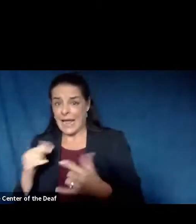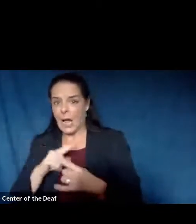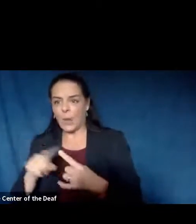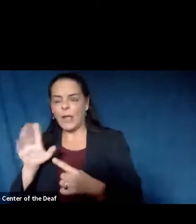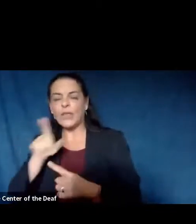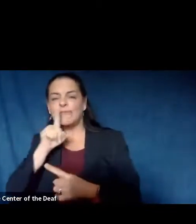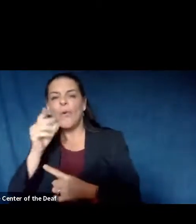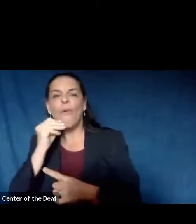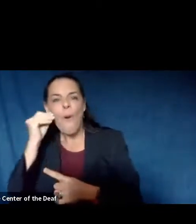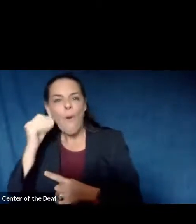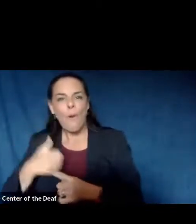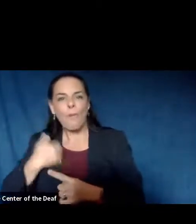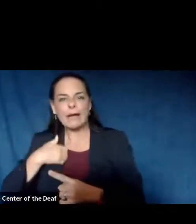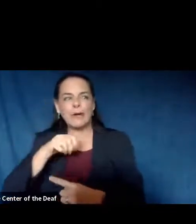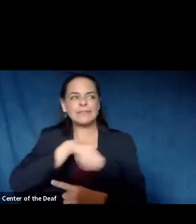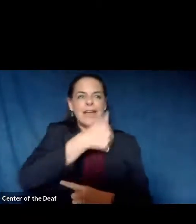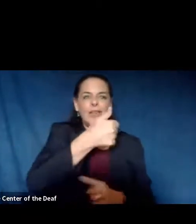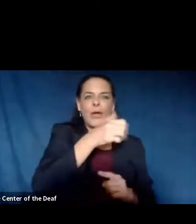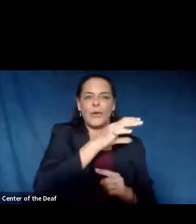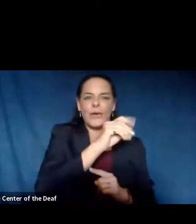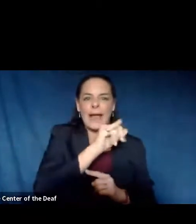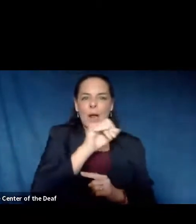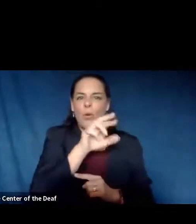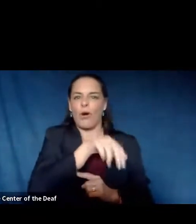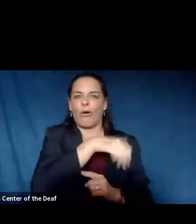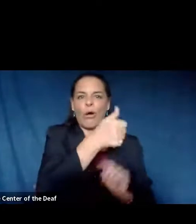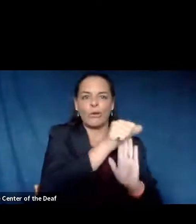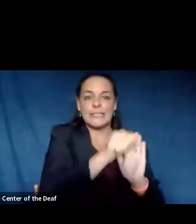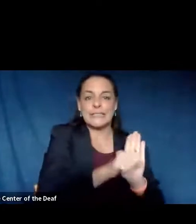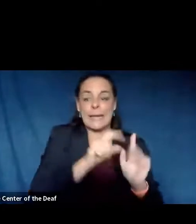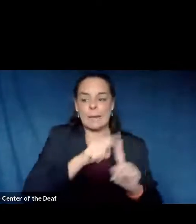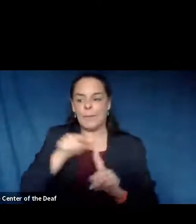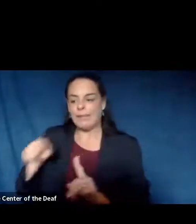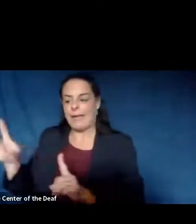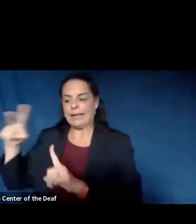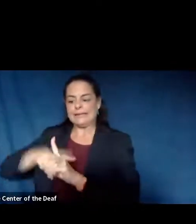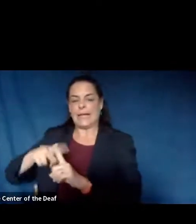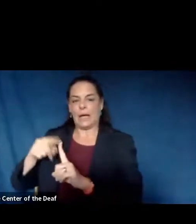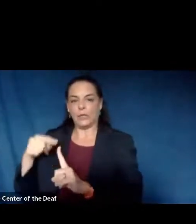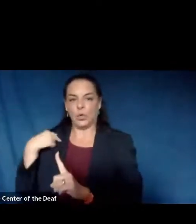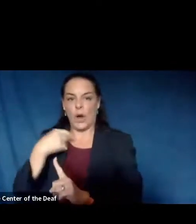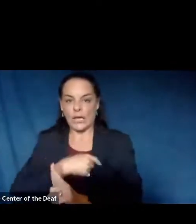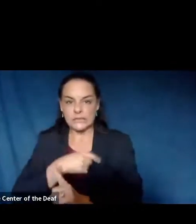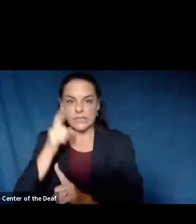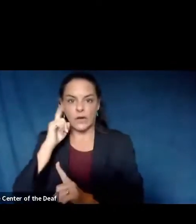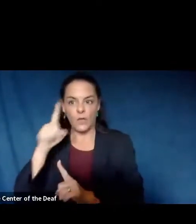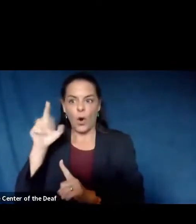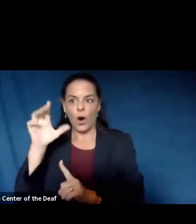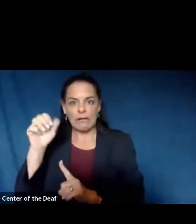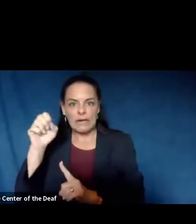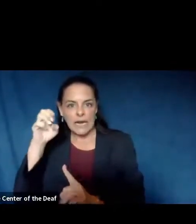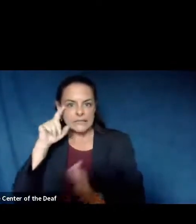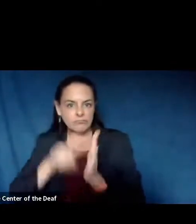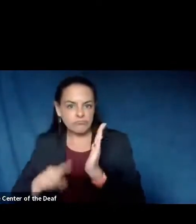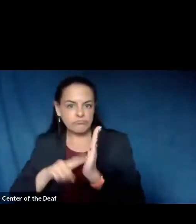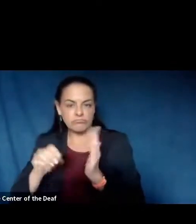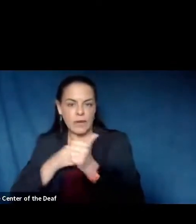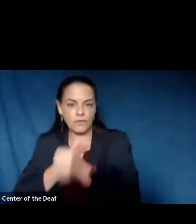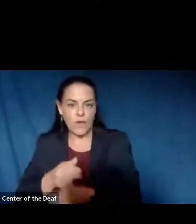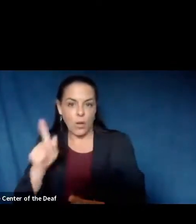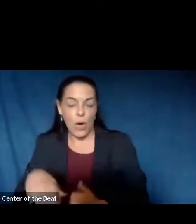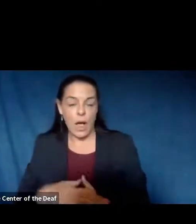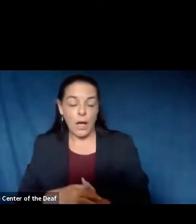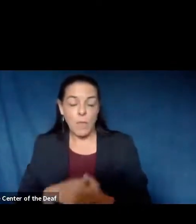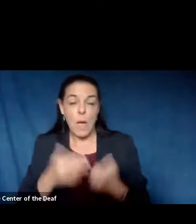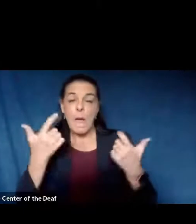or state and have been assigned to our jurisdiction for the case investigation and follow-up. The biggest example of this would